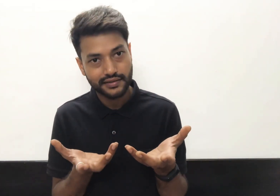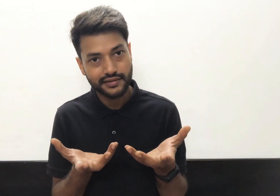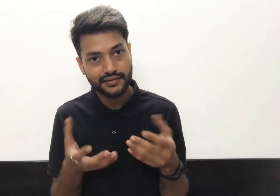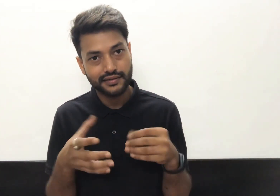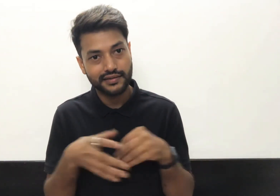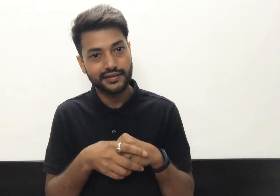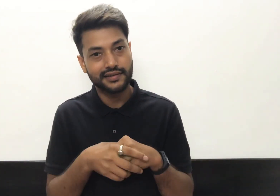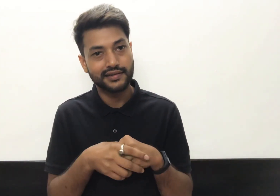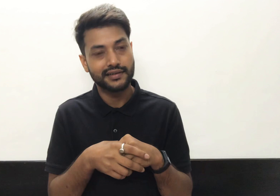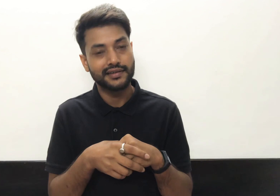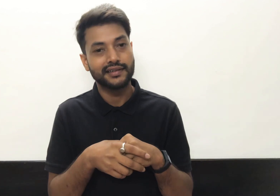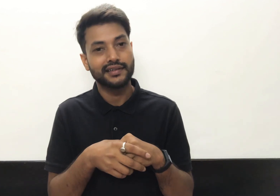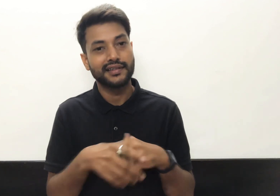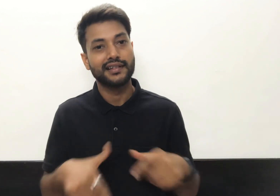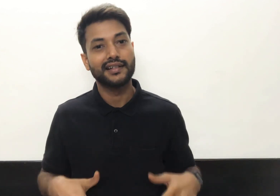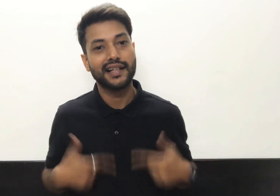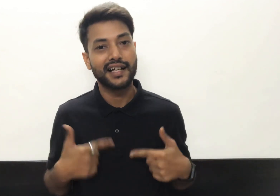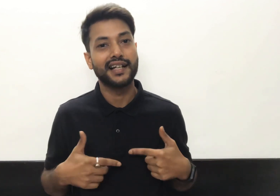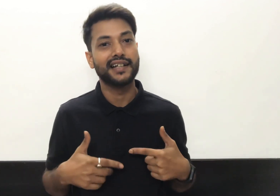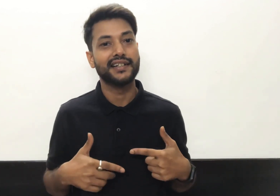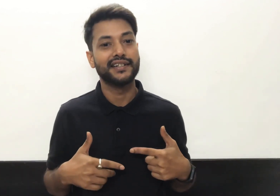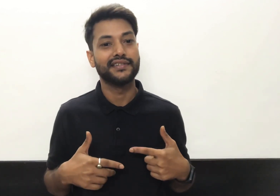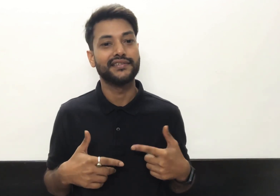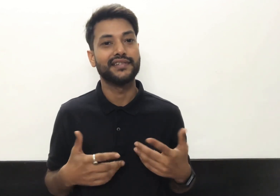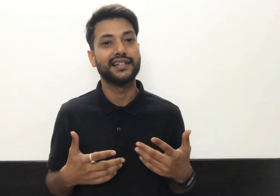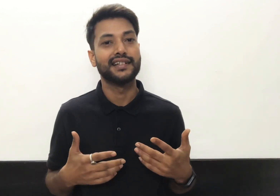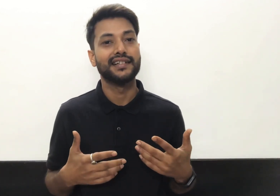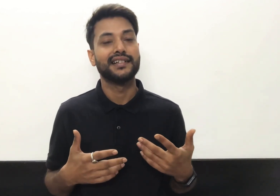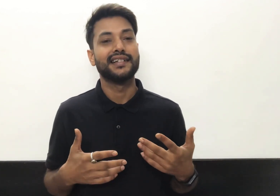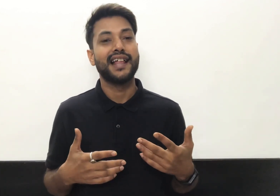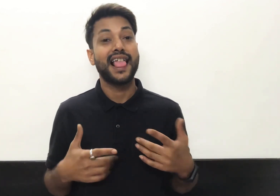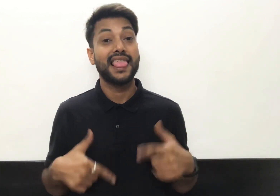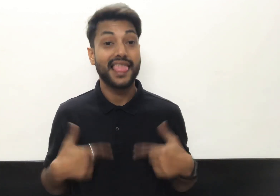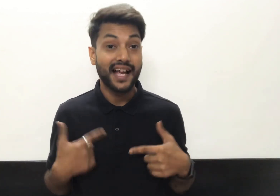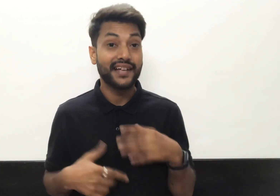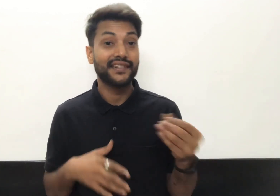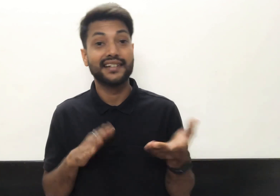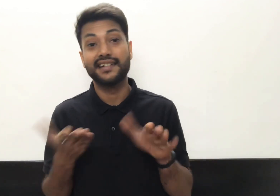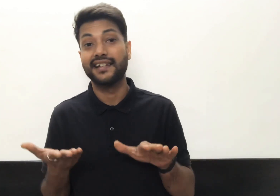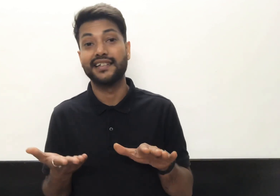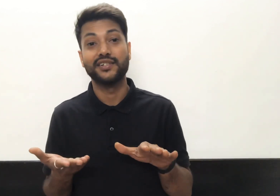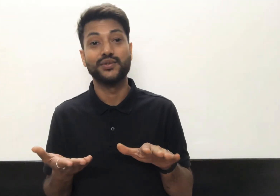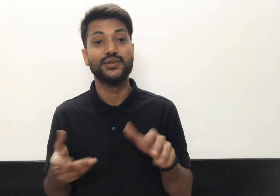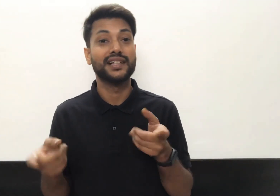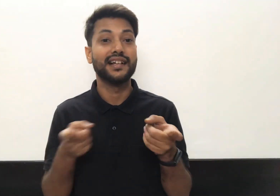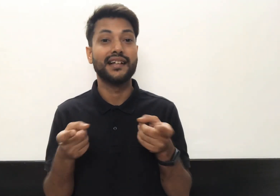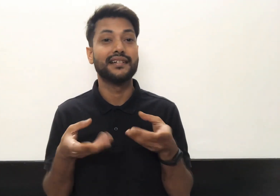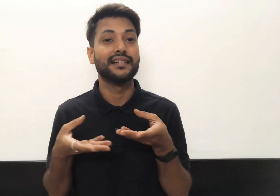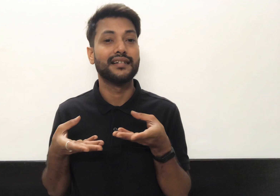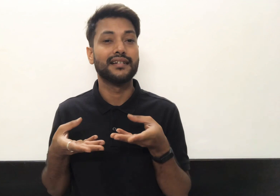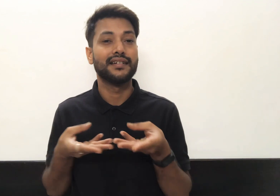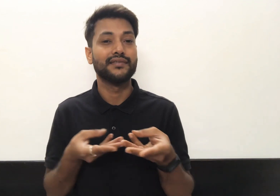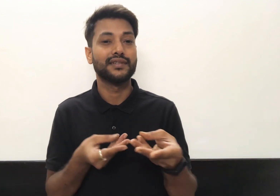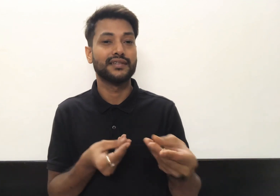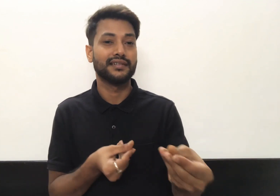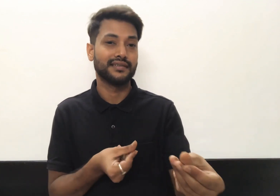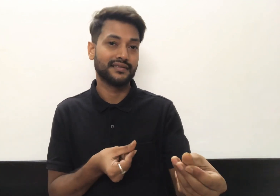life and death you can handle effortlessly. If that is your intent, then the only way to